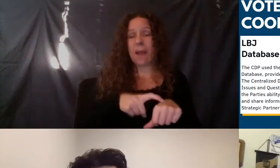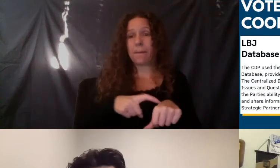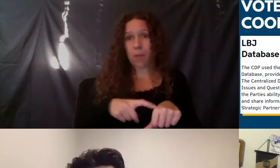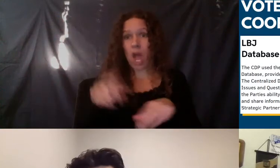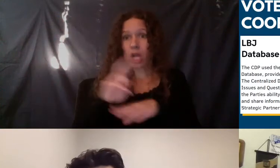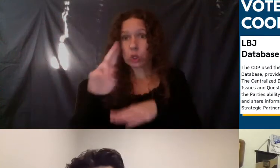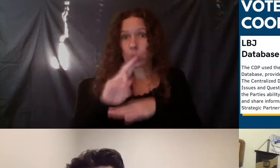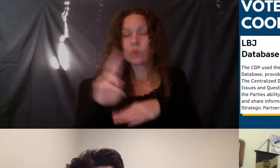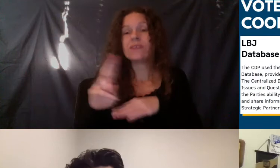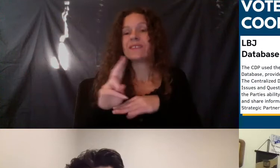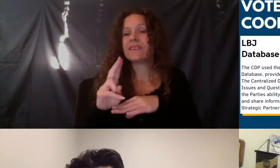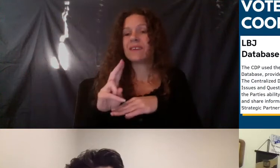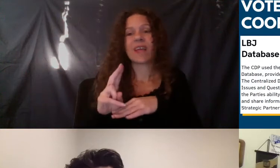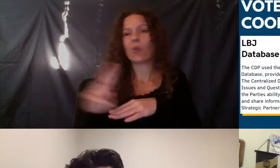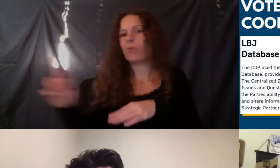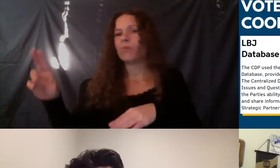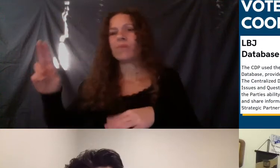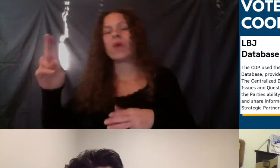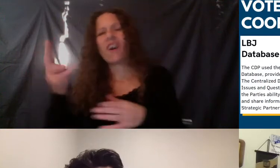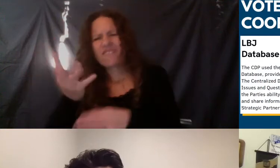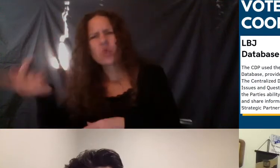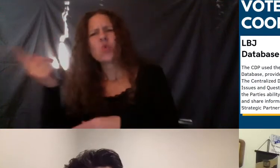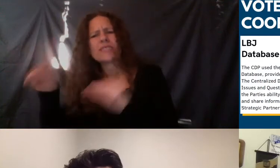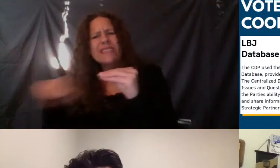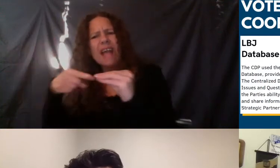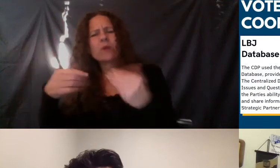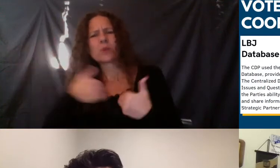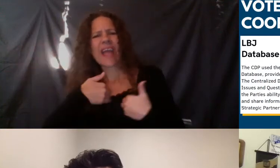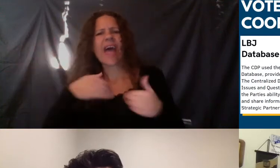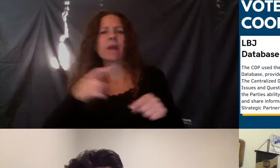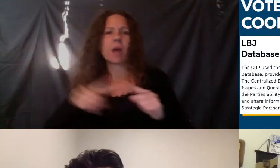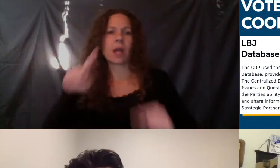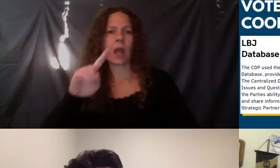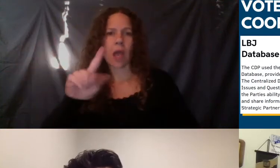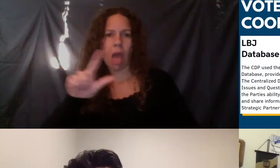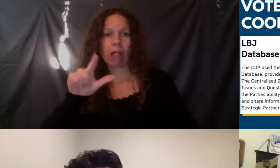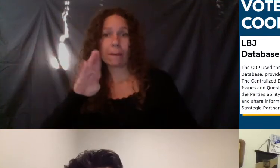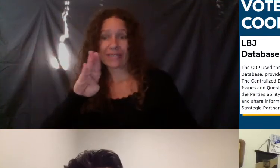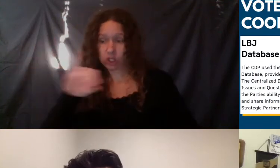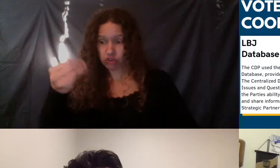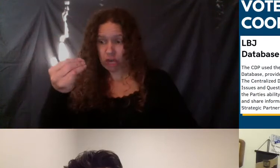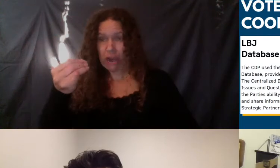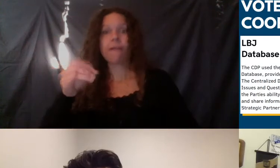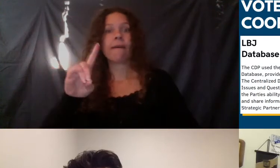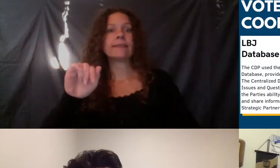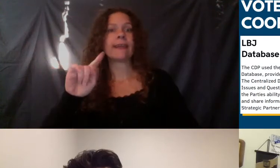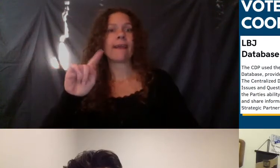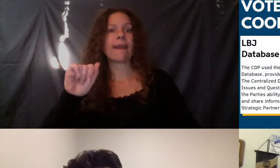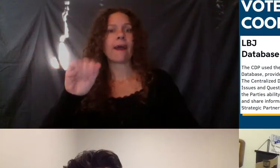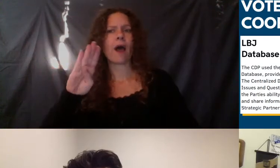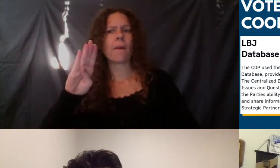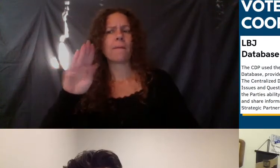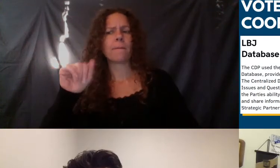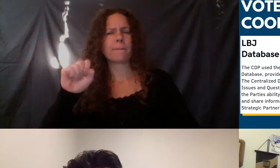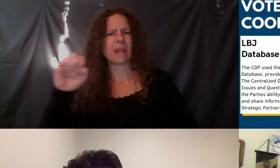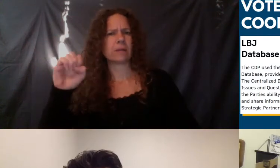Democratic National Committee had in place for a few cycles, something called the LBJ database. And what this allowed us to do was not only